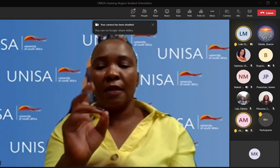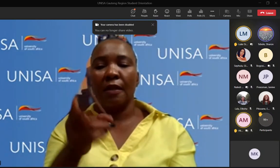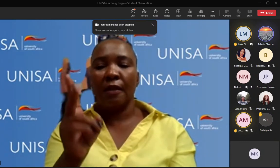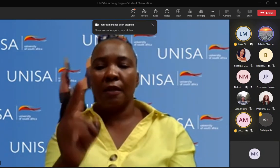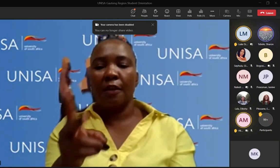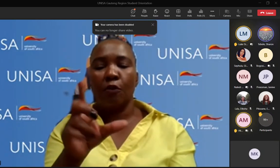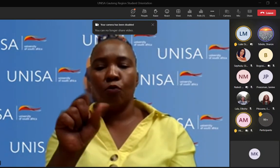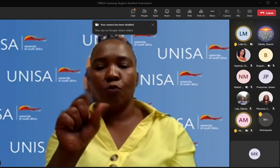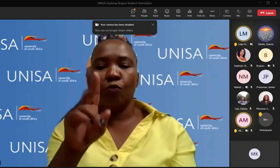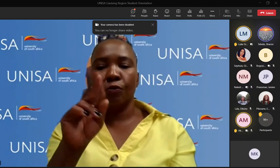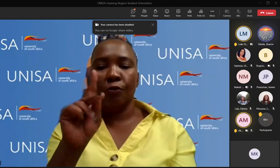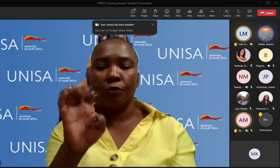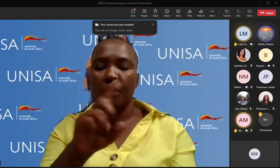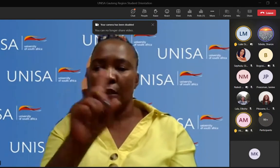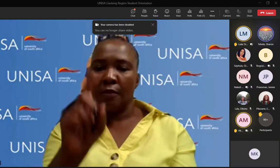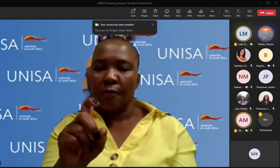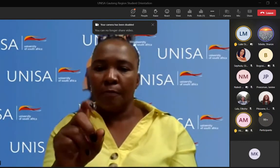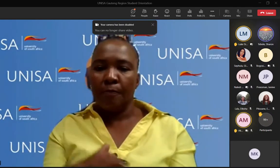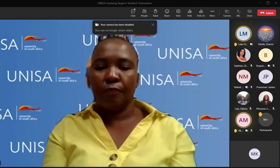a phrase a question